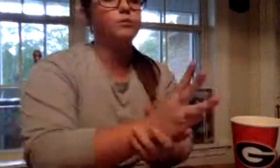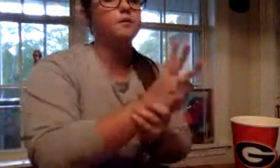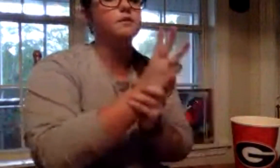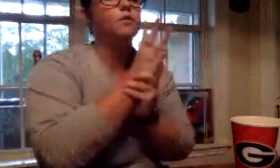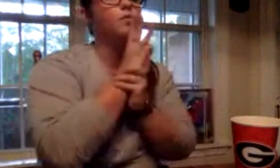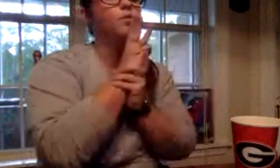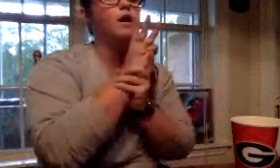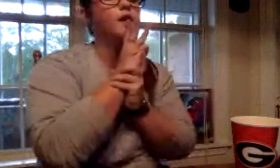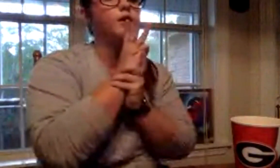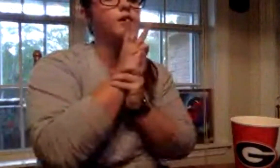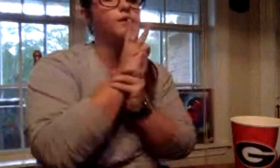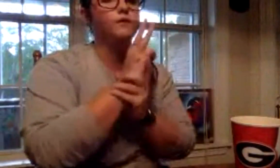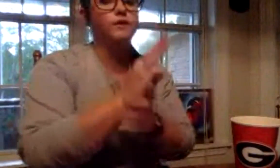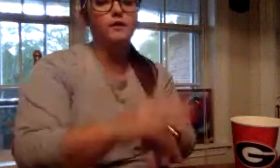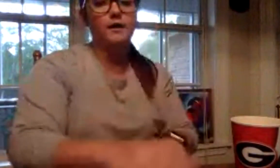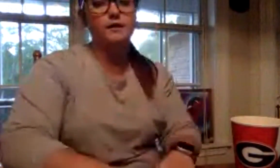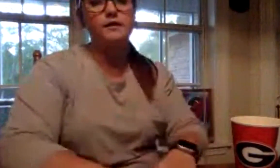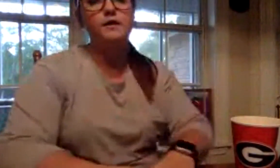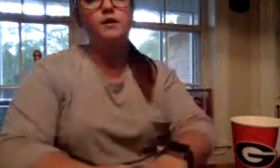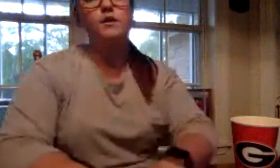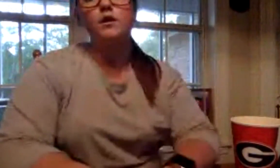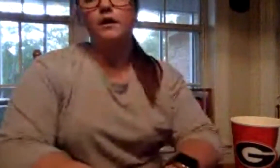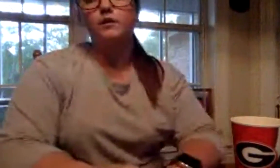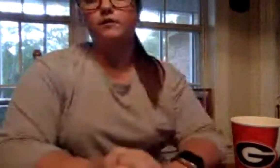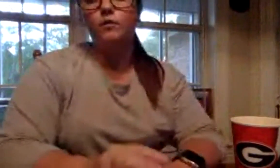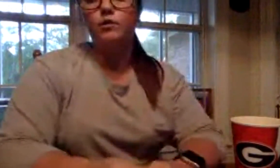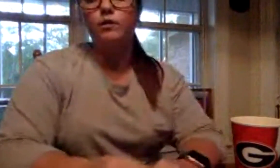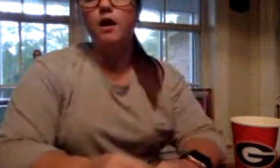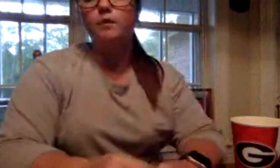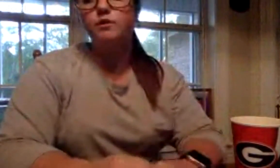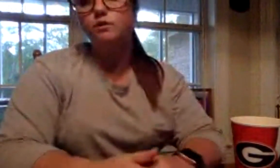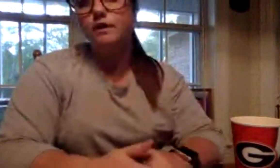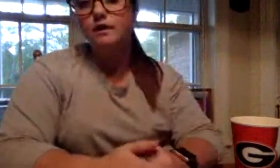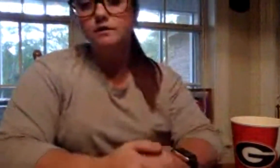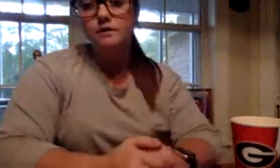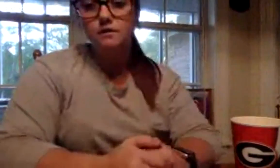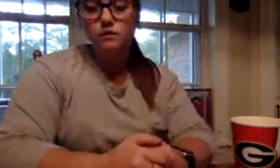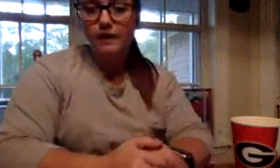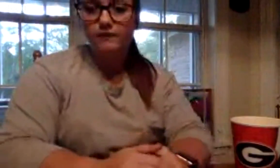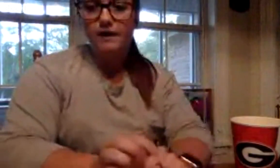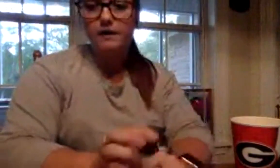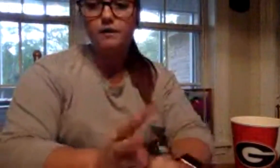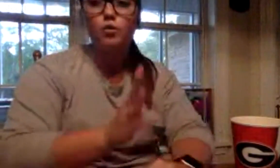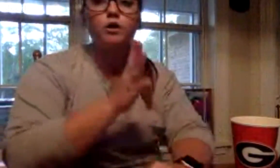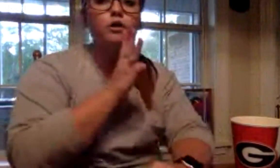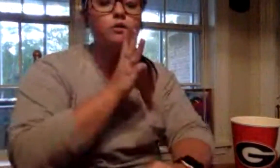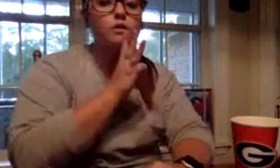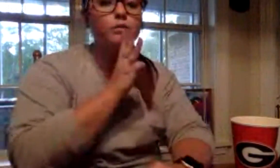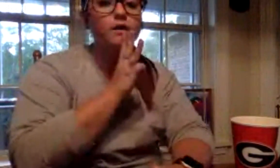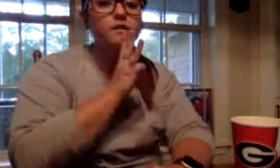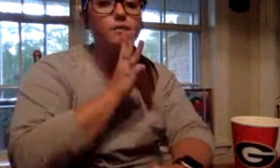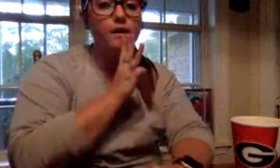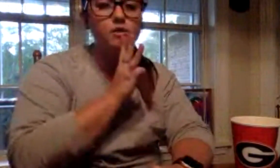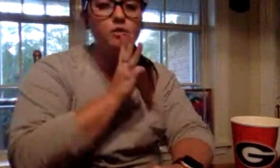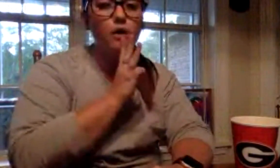prompt water for the client. I would give them 3 opportunities to have a more close approximation to